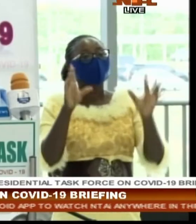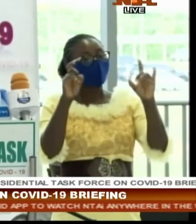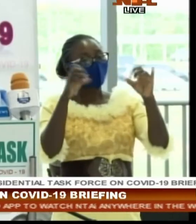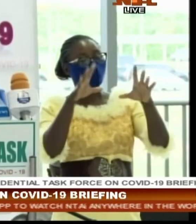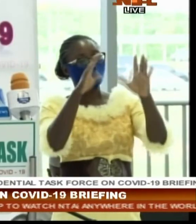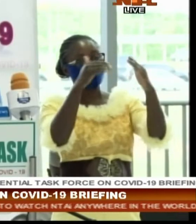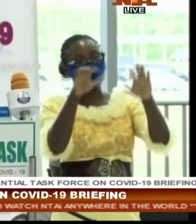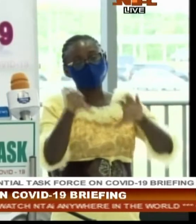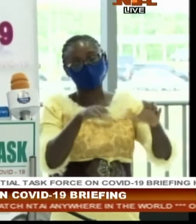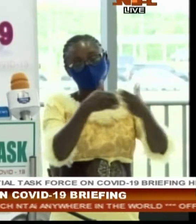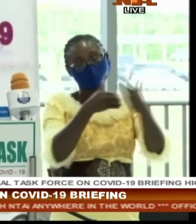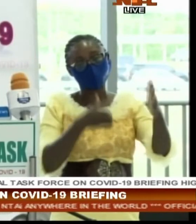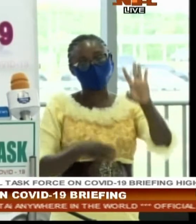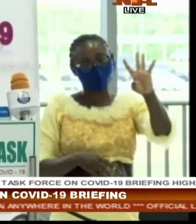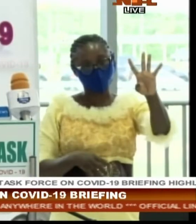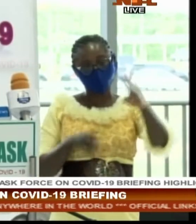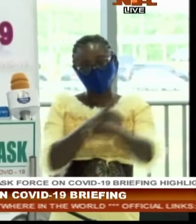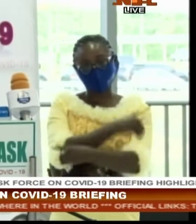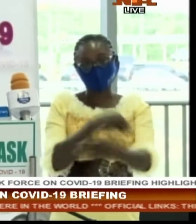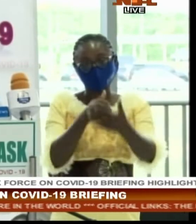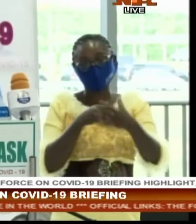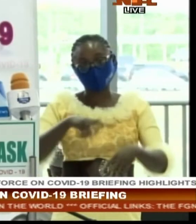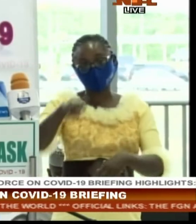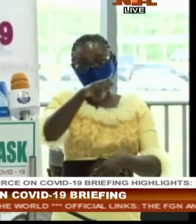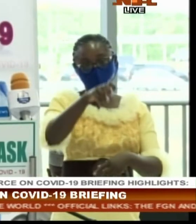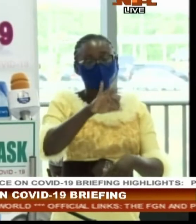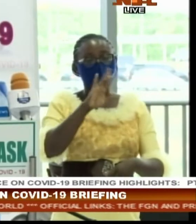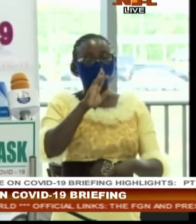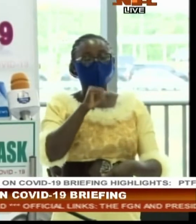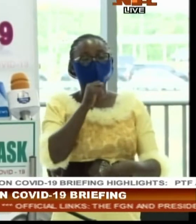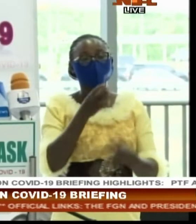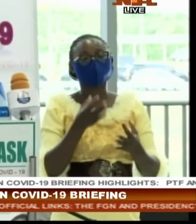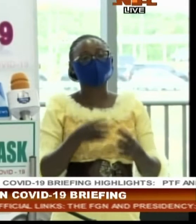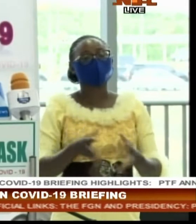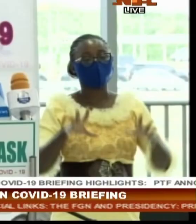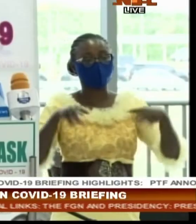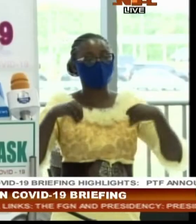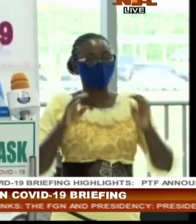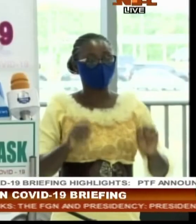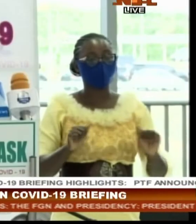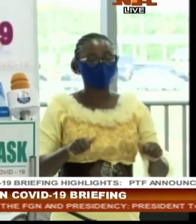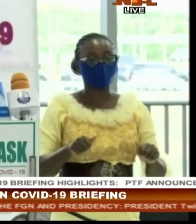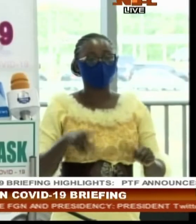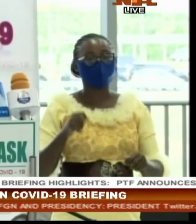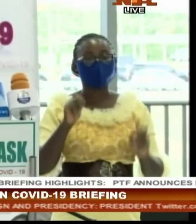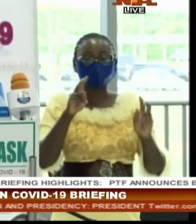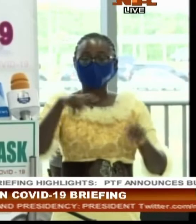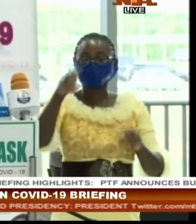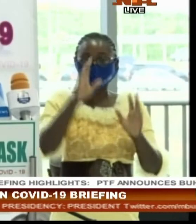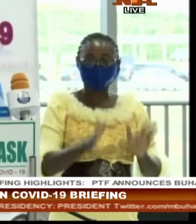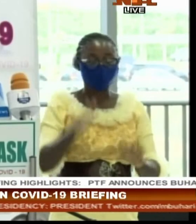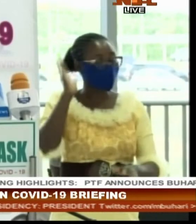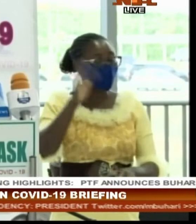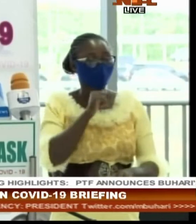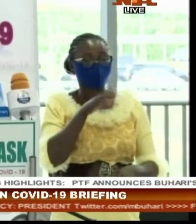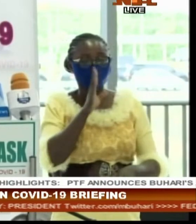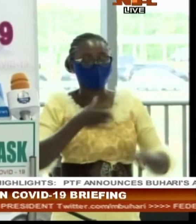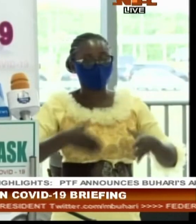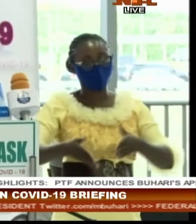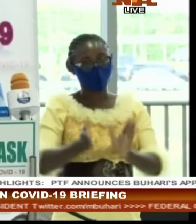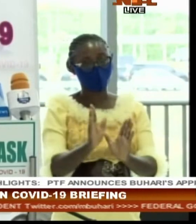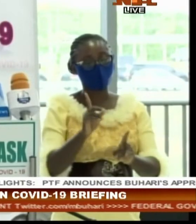before departure are not valid, and persons will not be allowed to board. But for the 72 hours